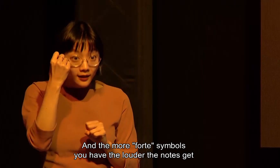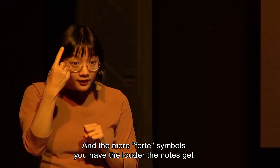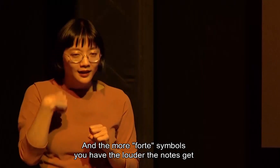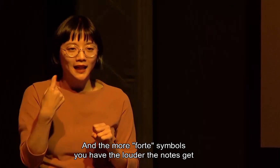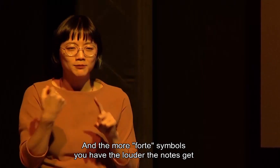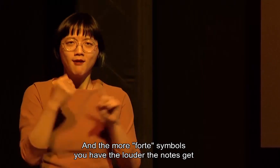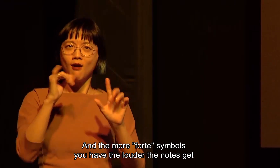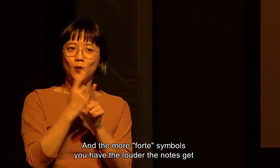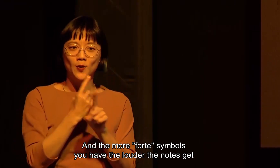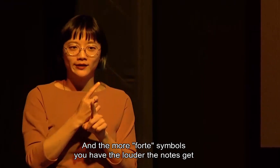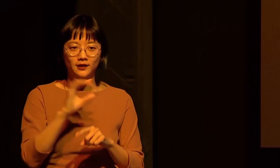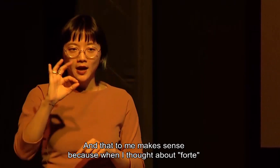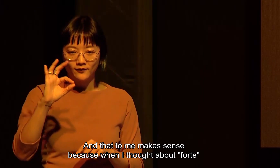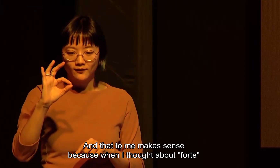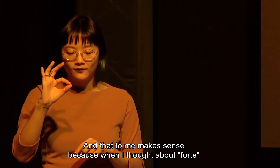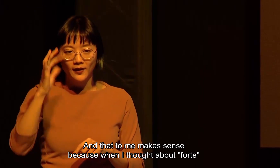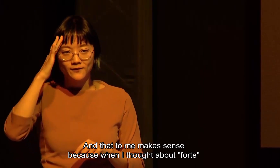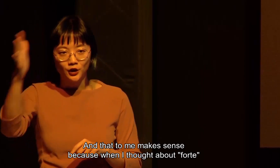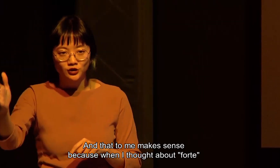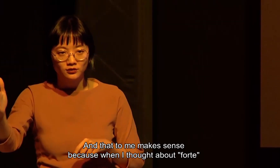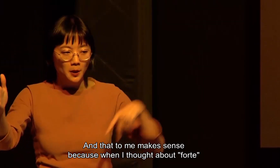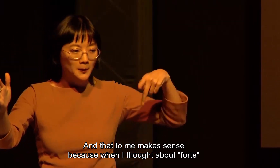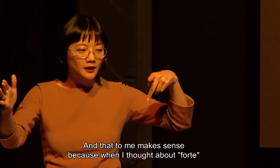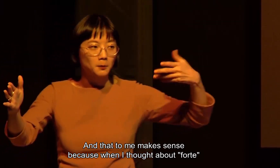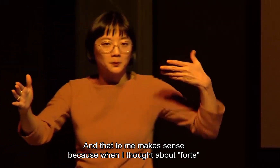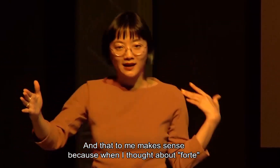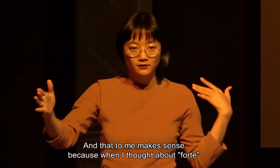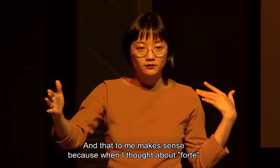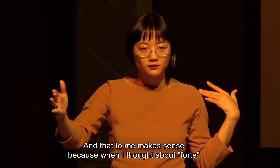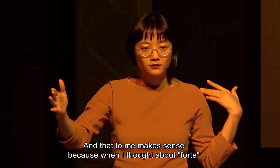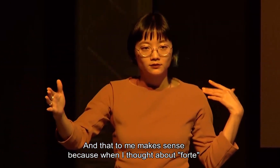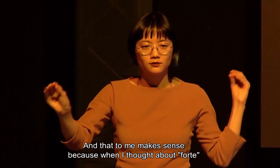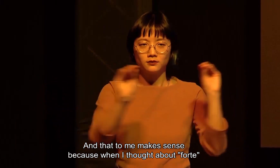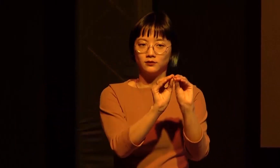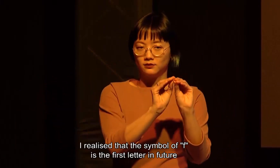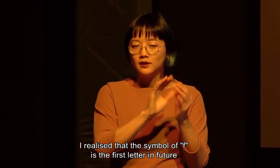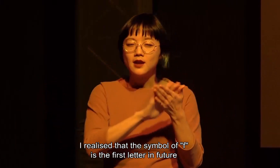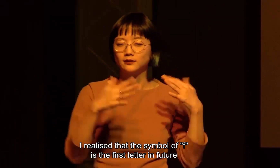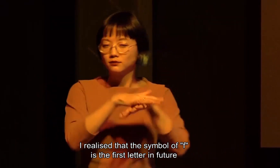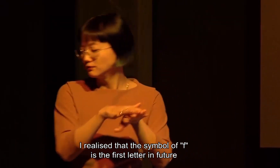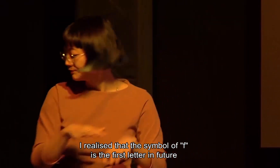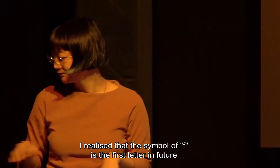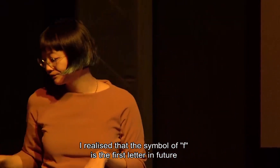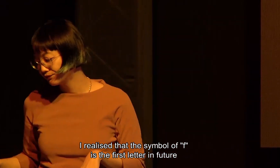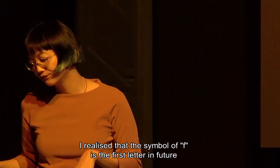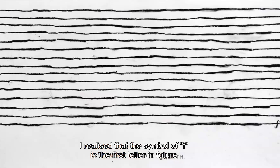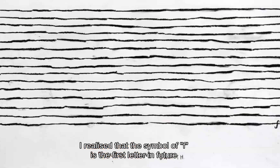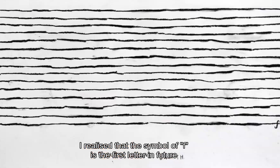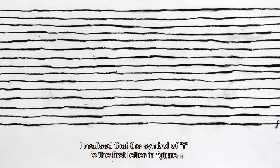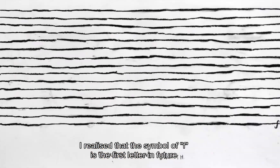louder the notes get. And that to me makes sense, because when I thought about forte, I realized that the symbol of F is the first letter